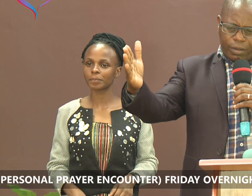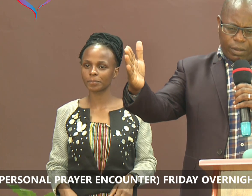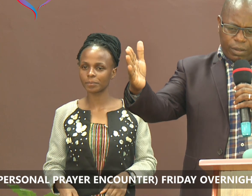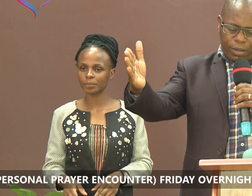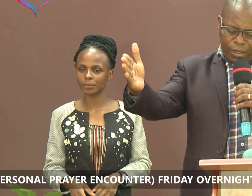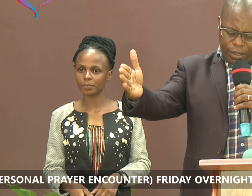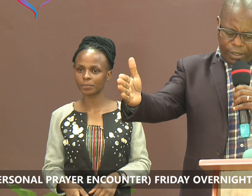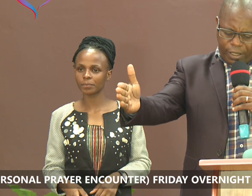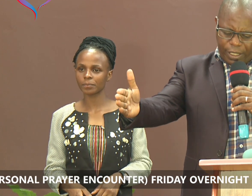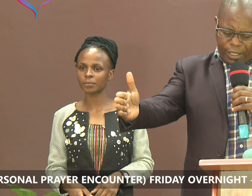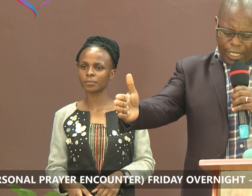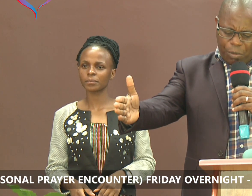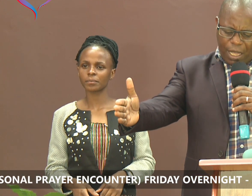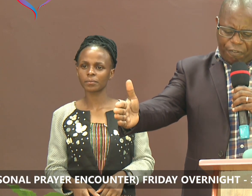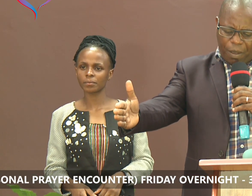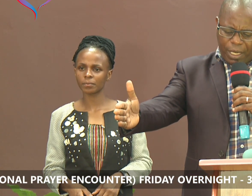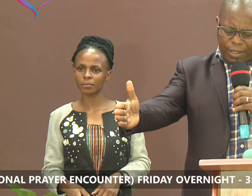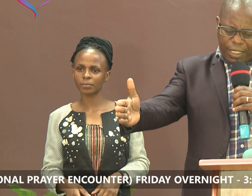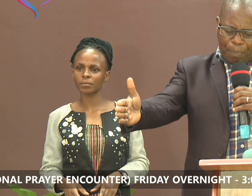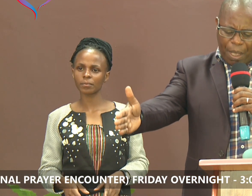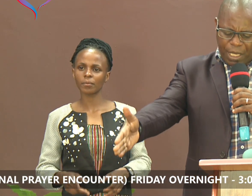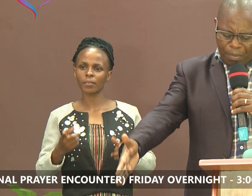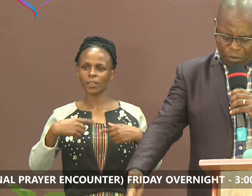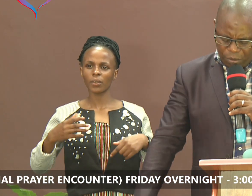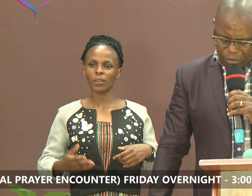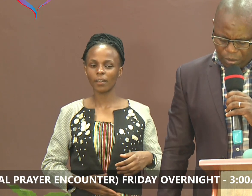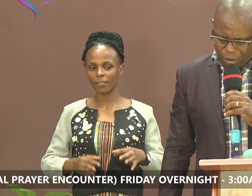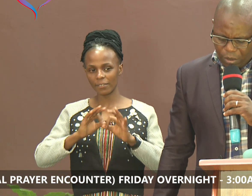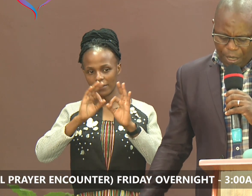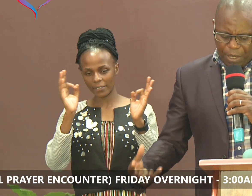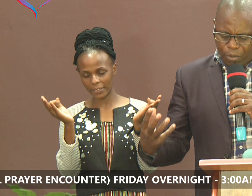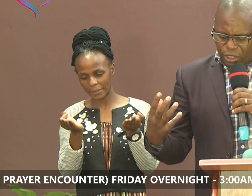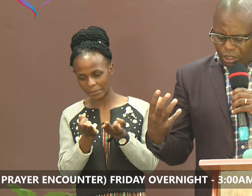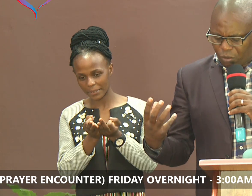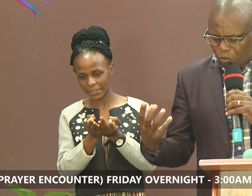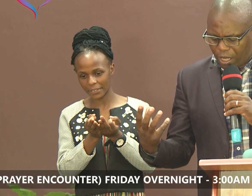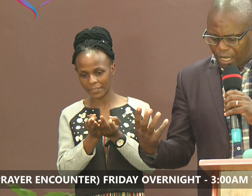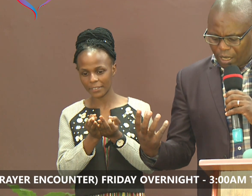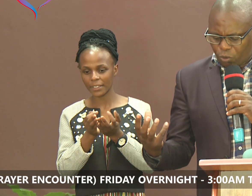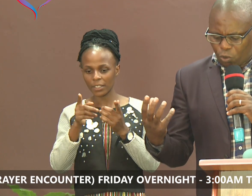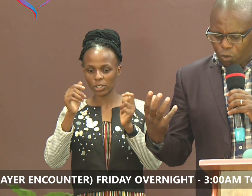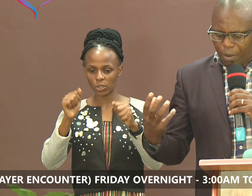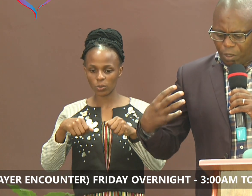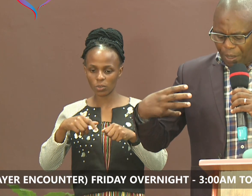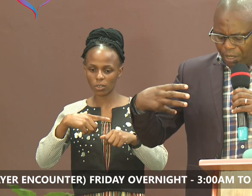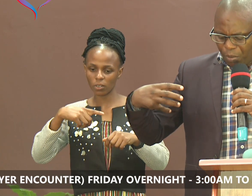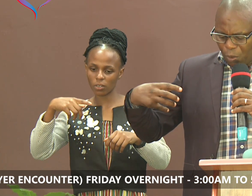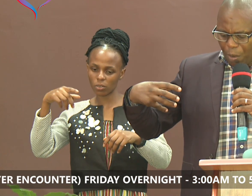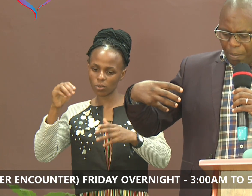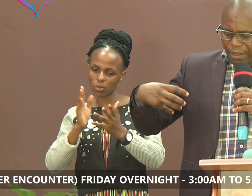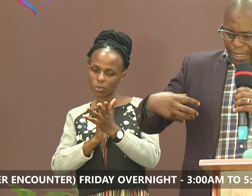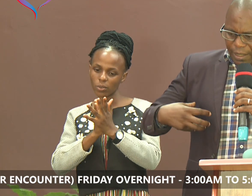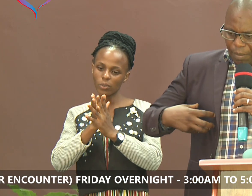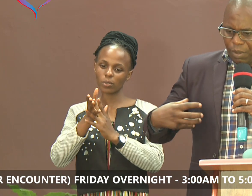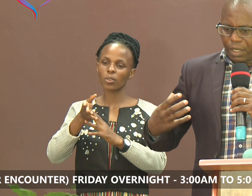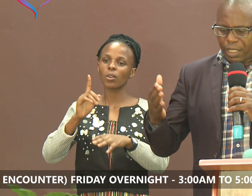it's father or mommy that has said it. Then we have families that are permeable. Permeable church into kubanga olugoyo laba luli permeable boyi